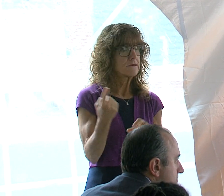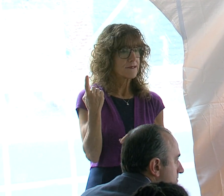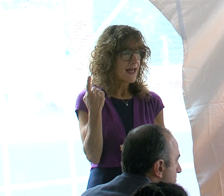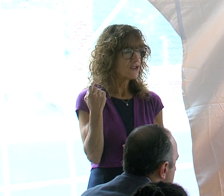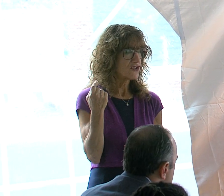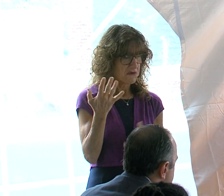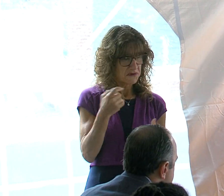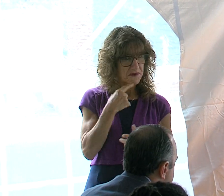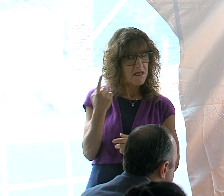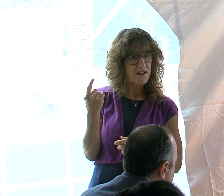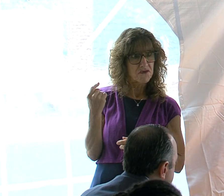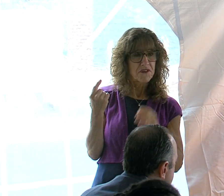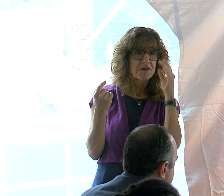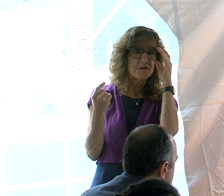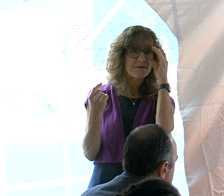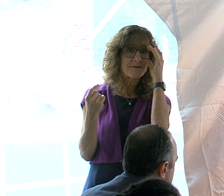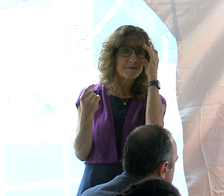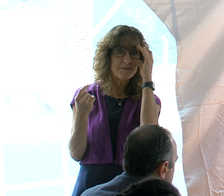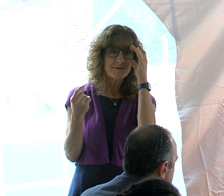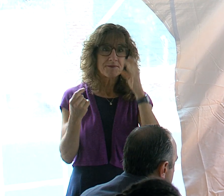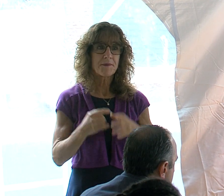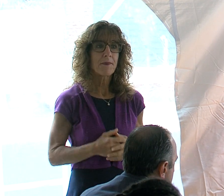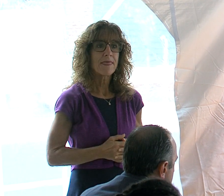year, I want to say it was, in